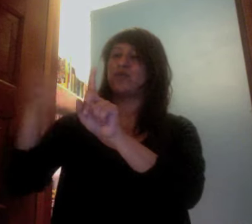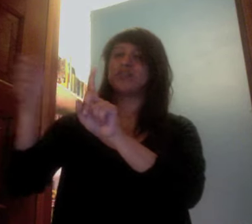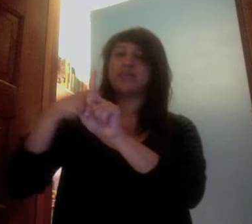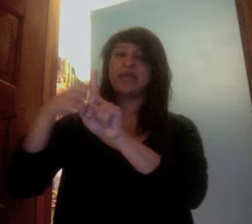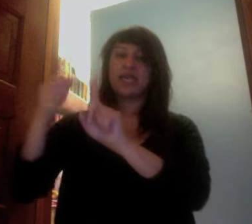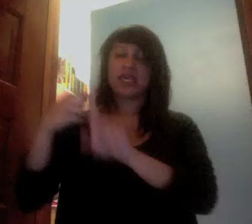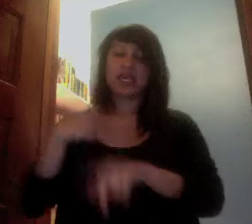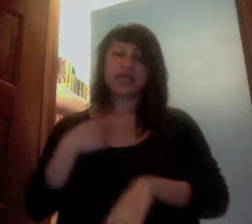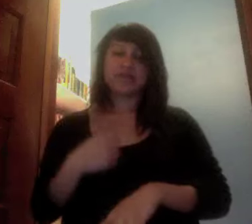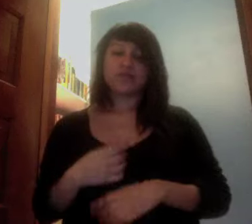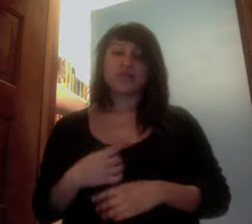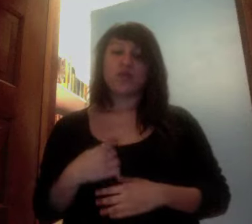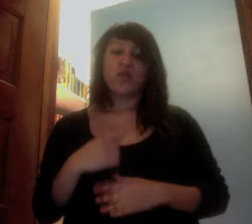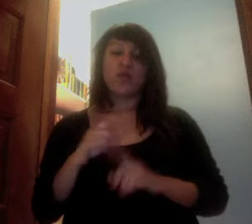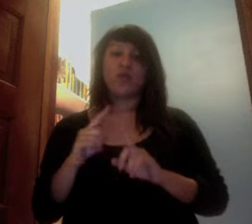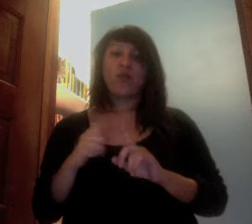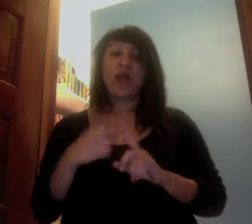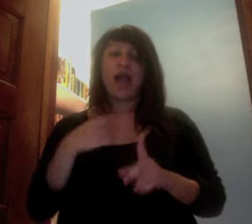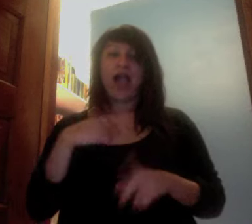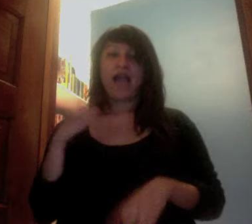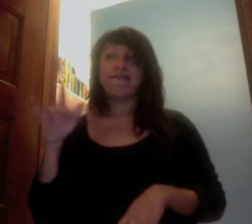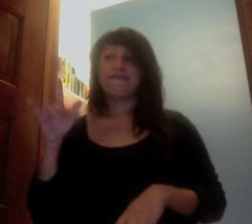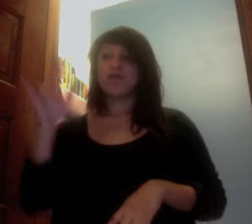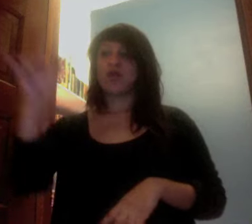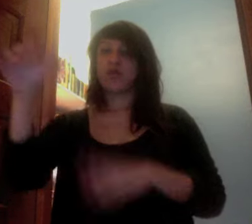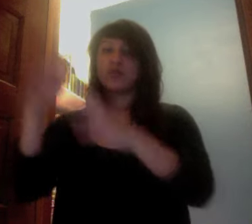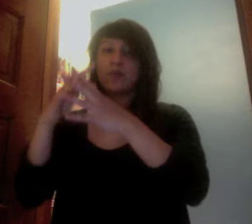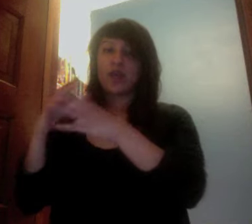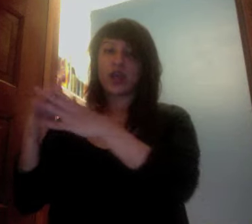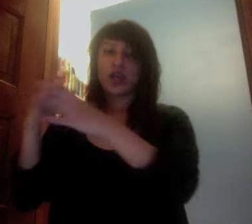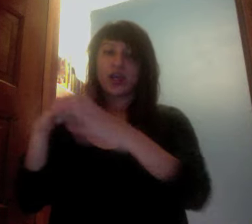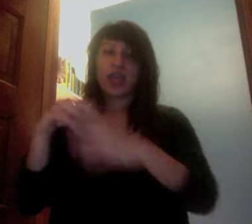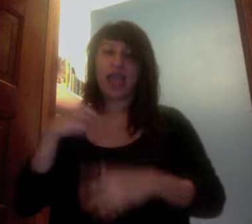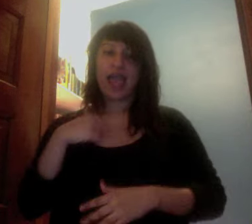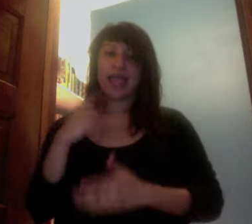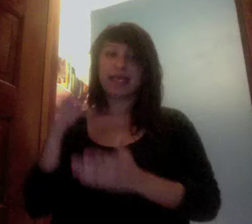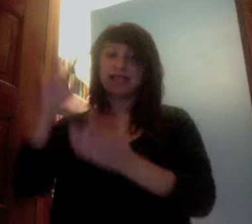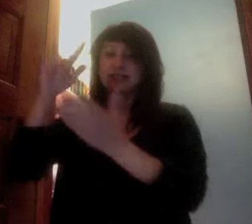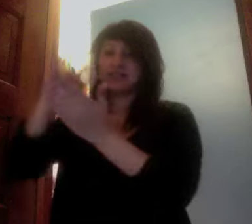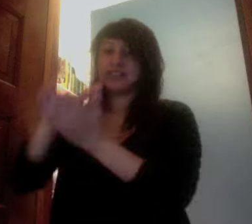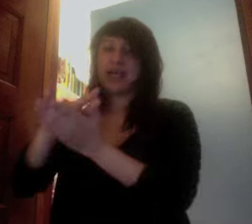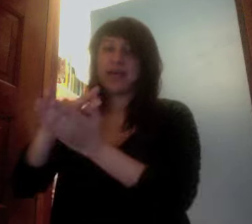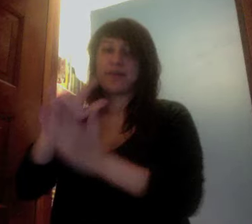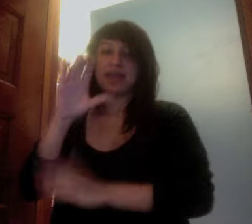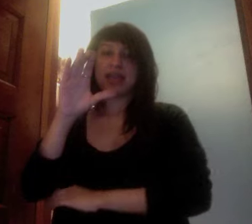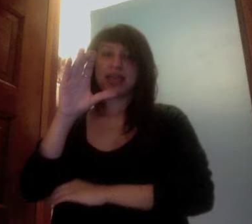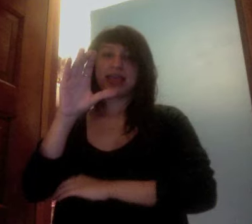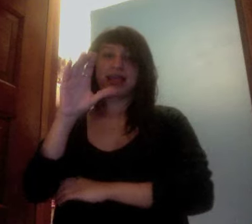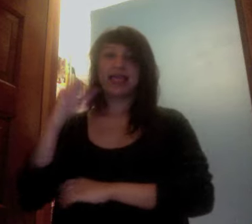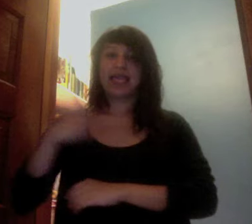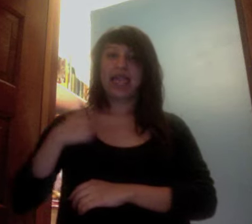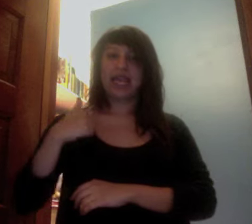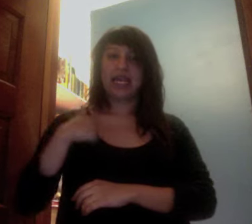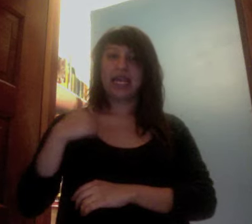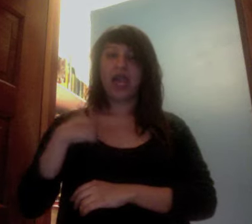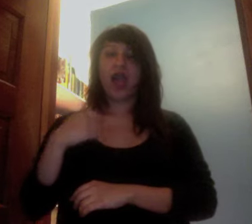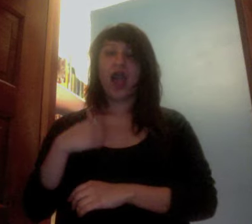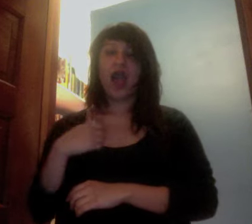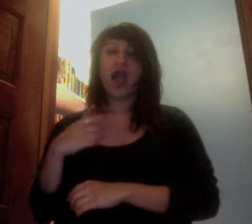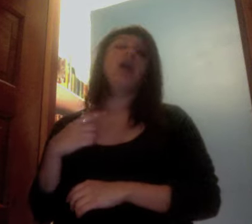to America, I had a stopover in Toronto, Canada, and I had to go through customs, U.S. customs in Canada, which